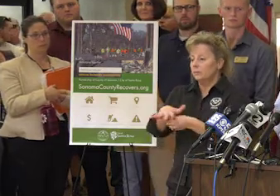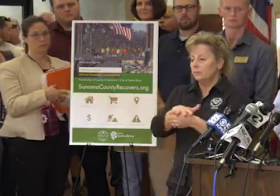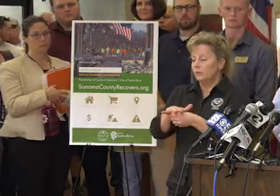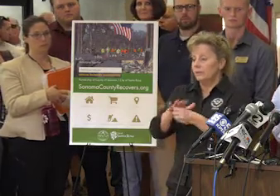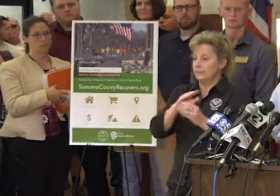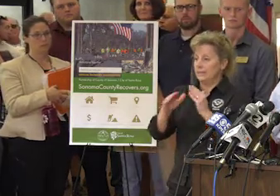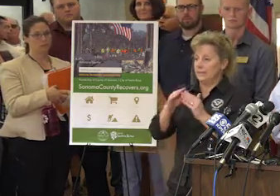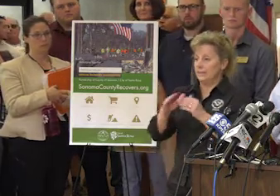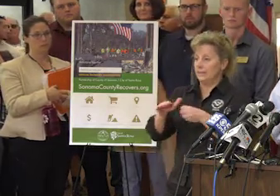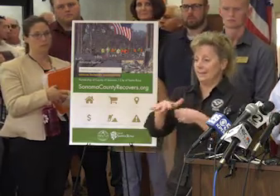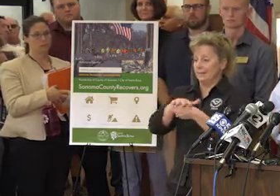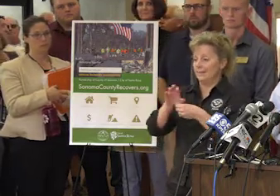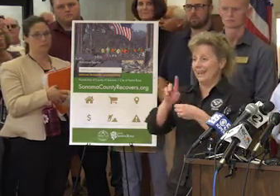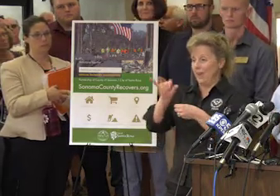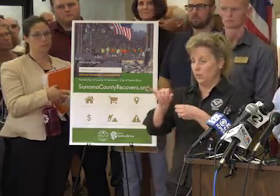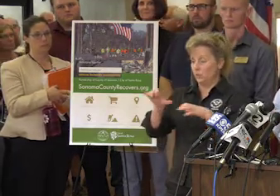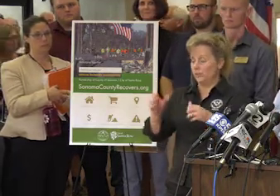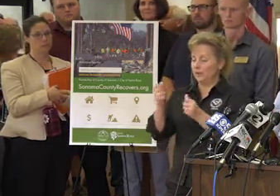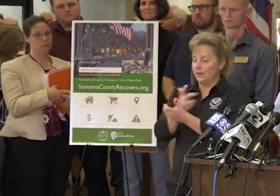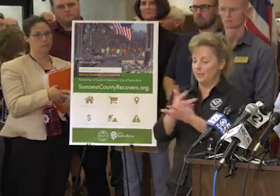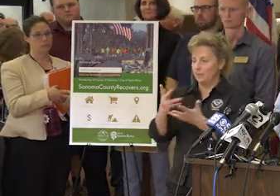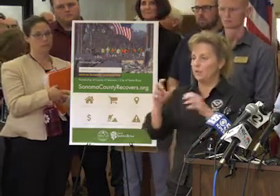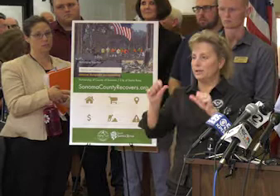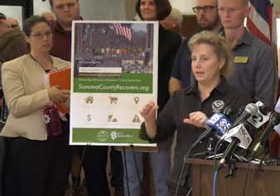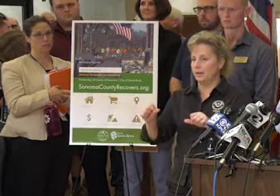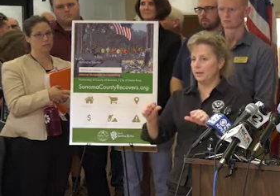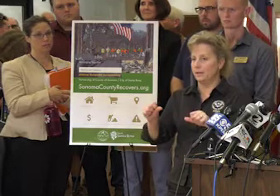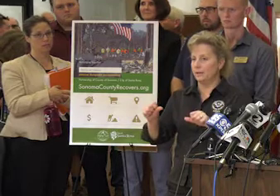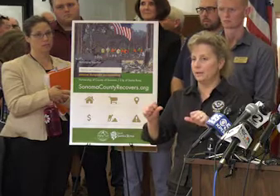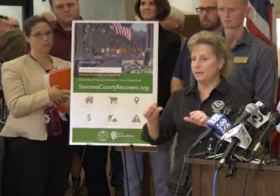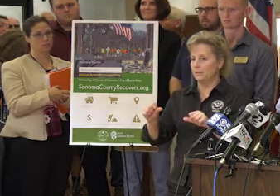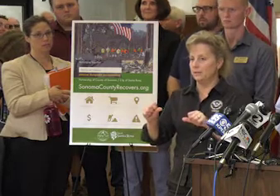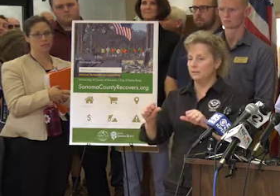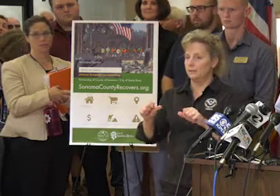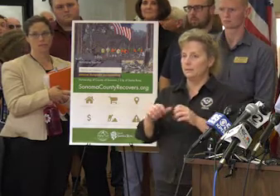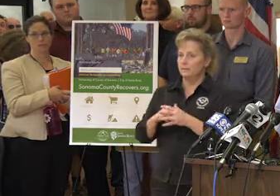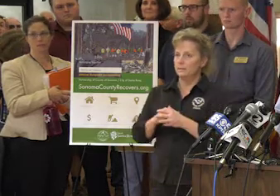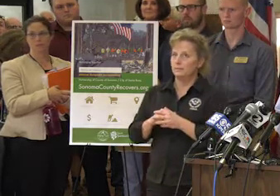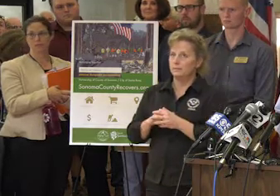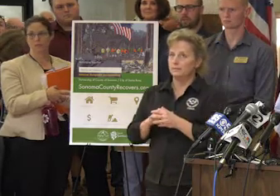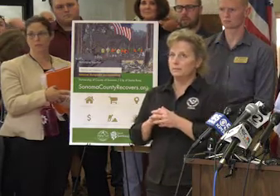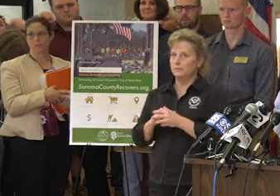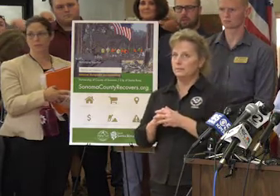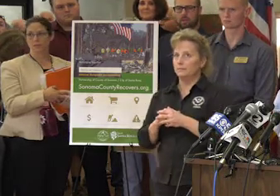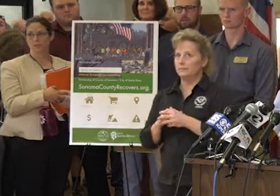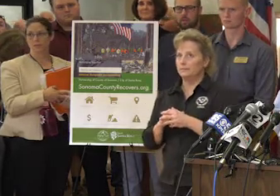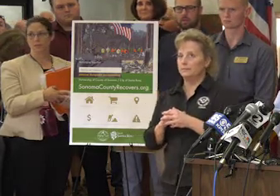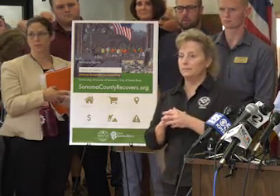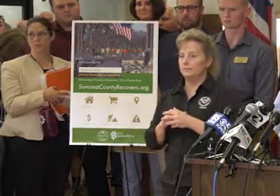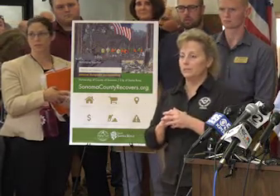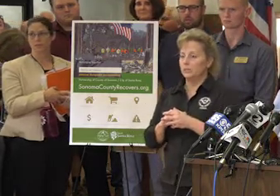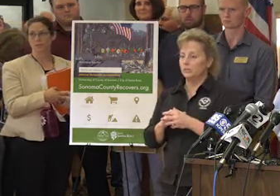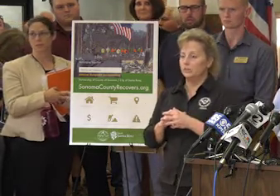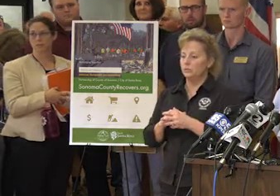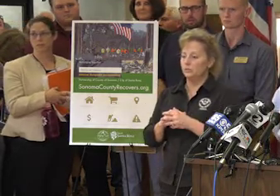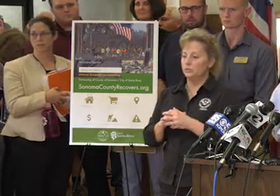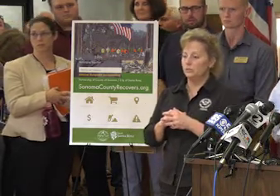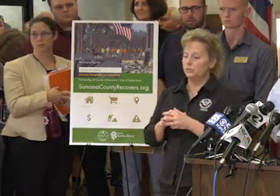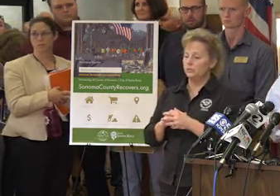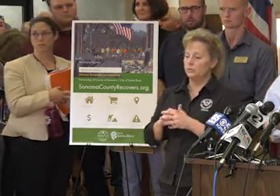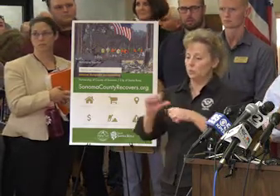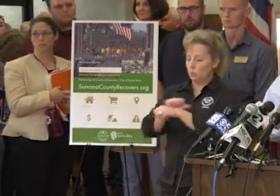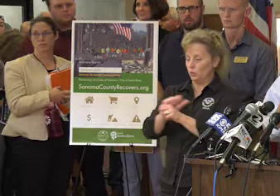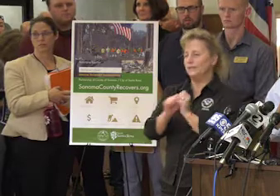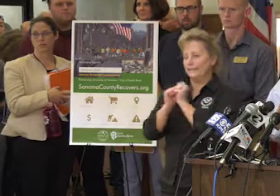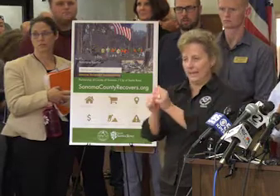the county are doing everything that we can to erase the lines that that separate these two jurisdictions. We know that